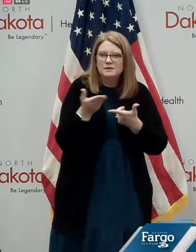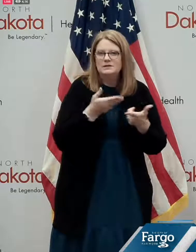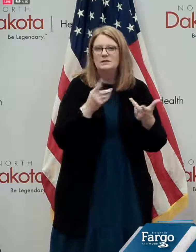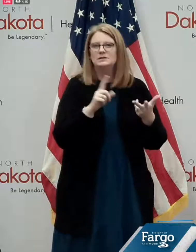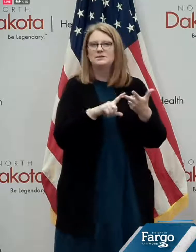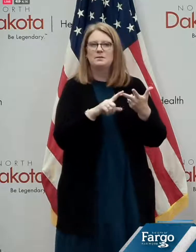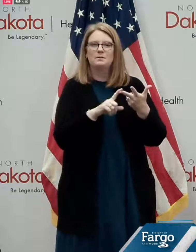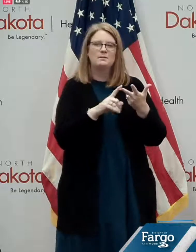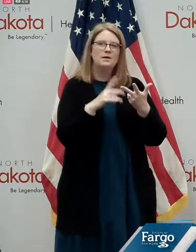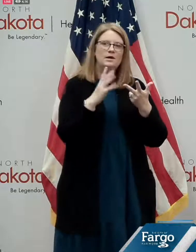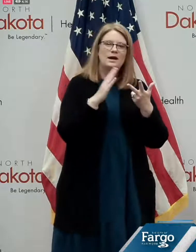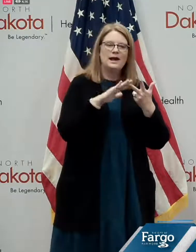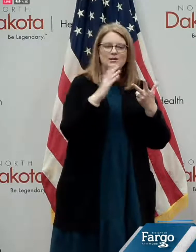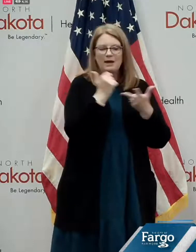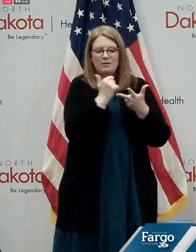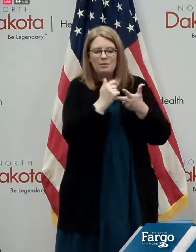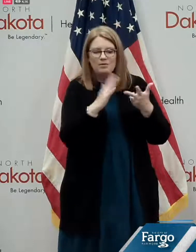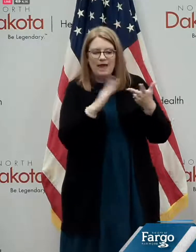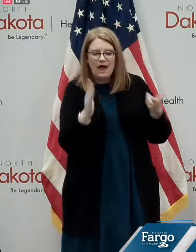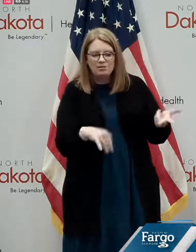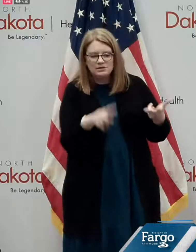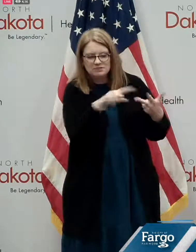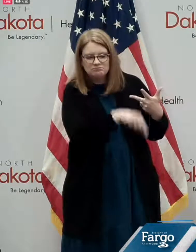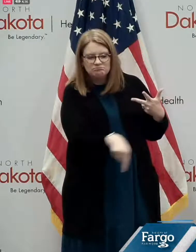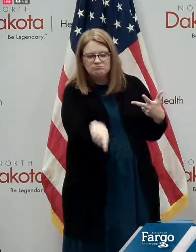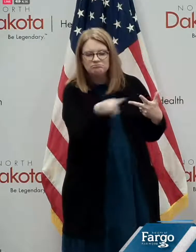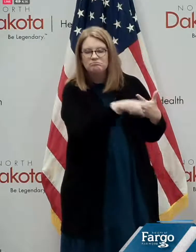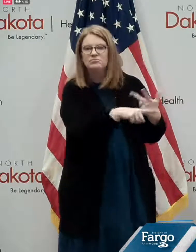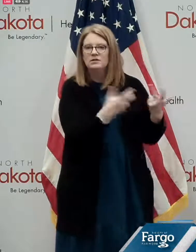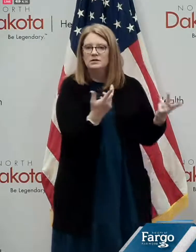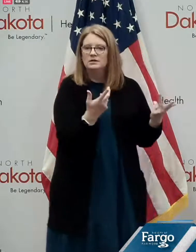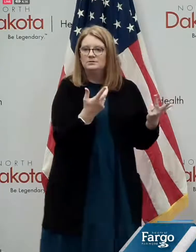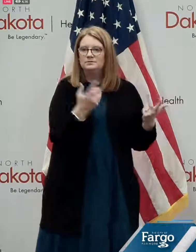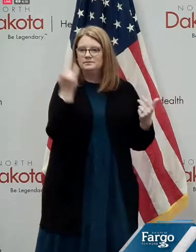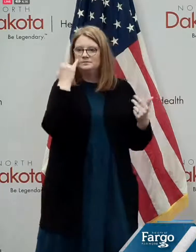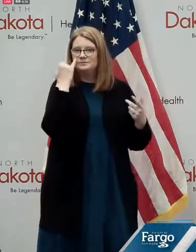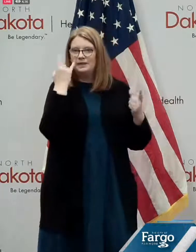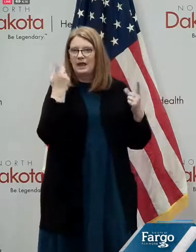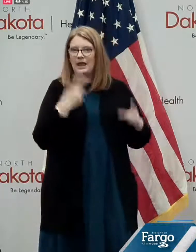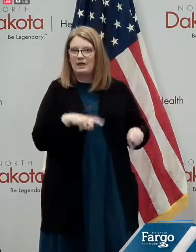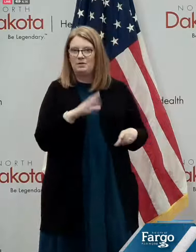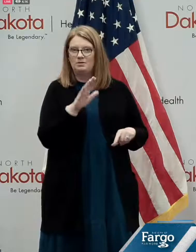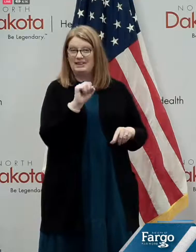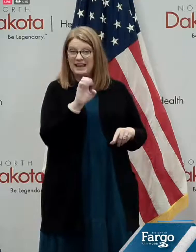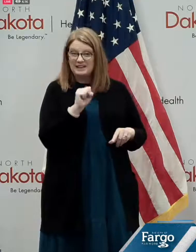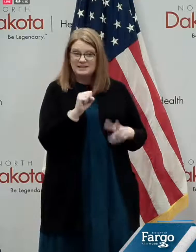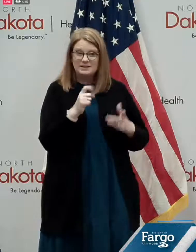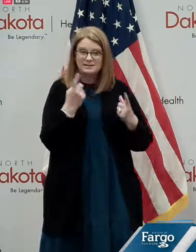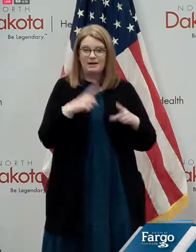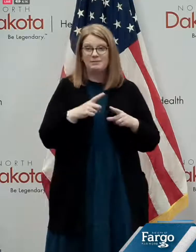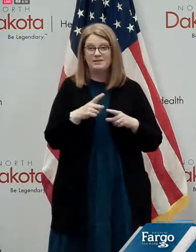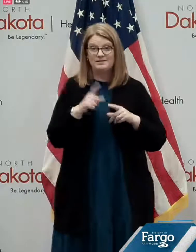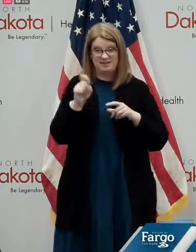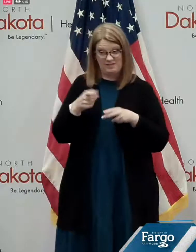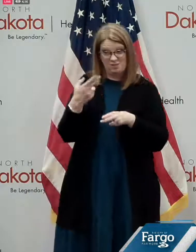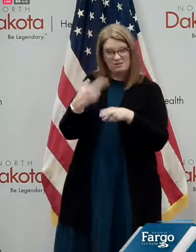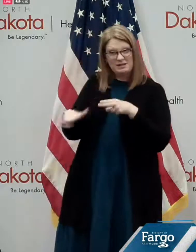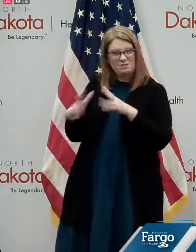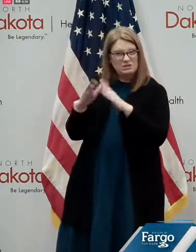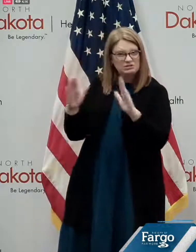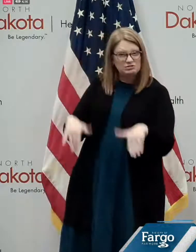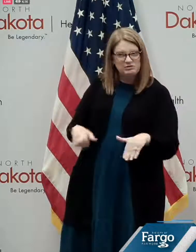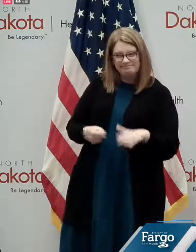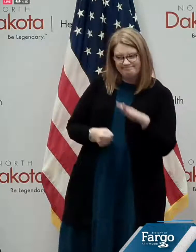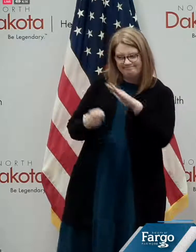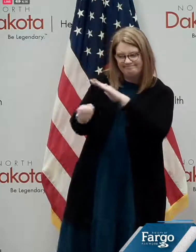or distributed housing for those that might, if we end up with cases that end up in shelter situations where we've got to make